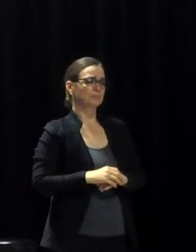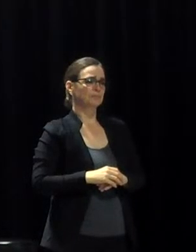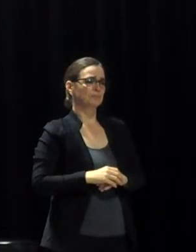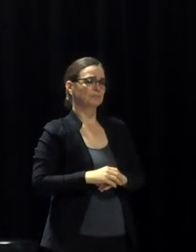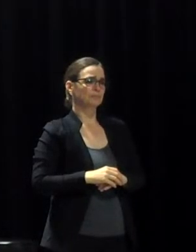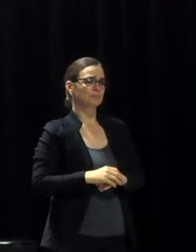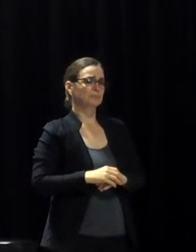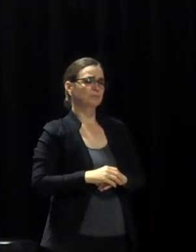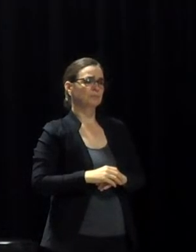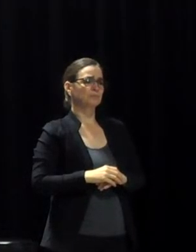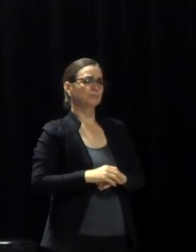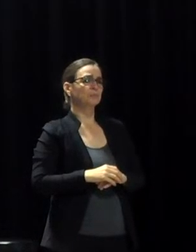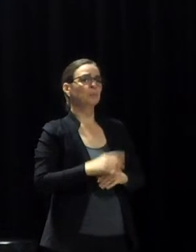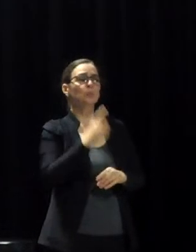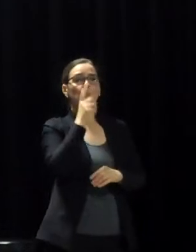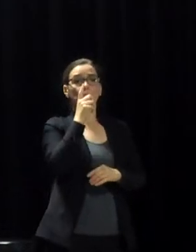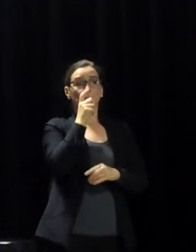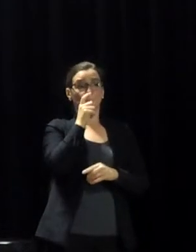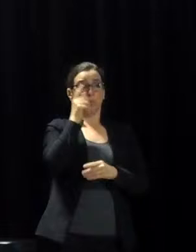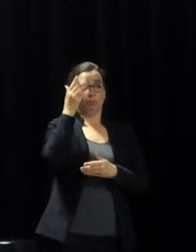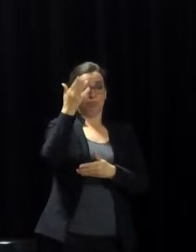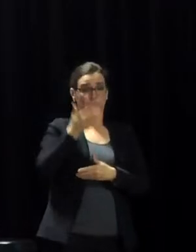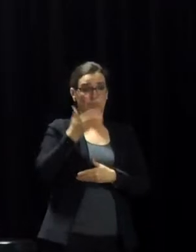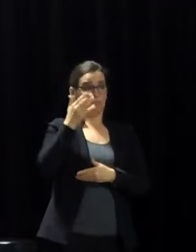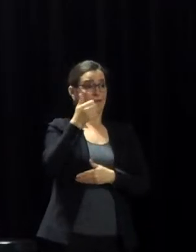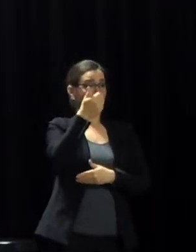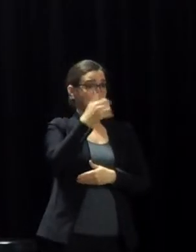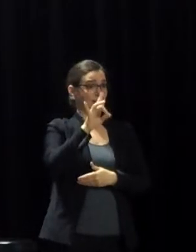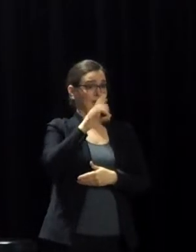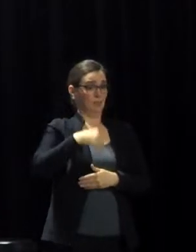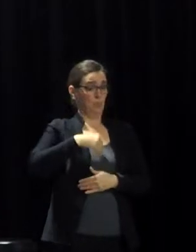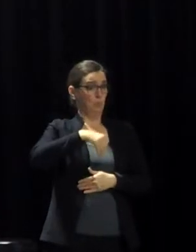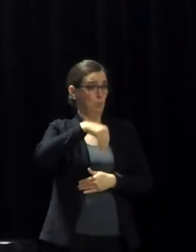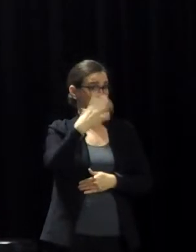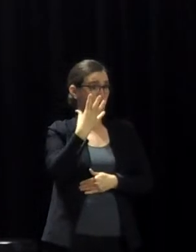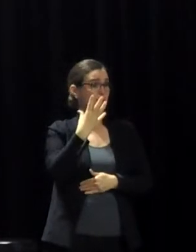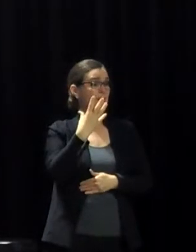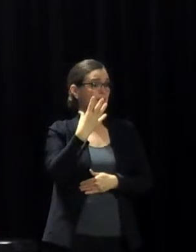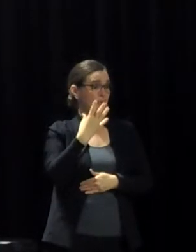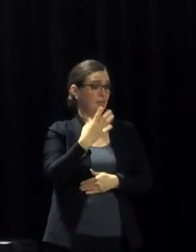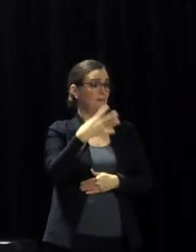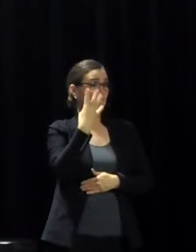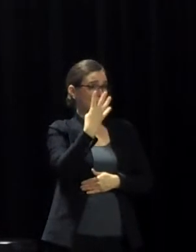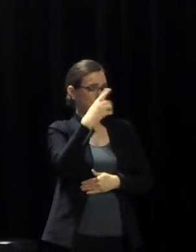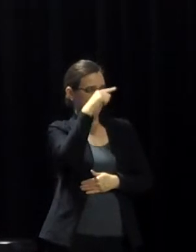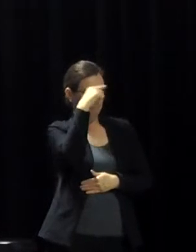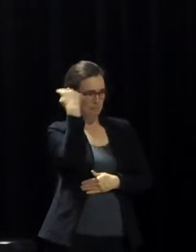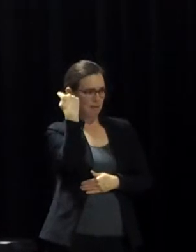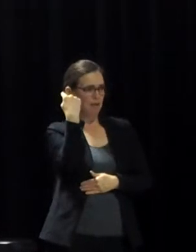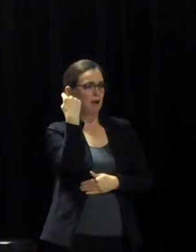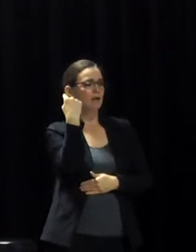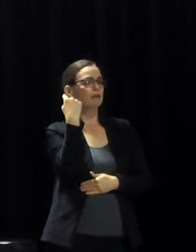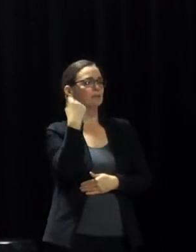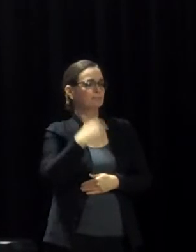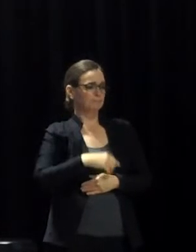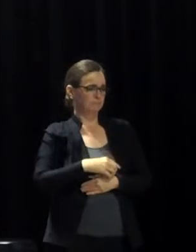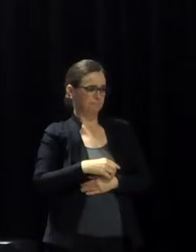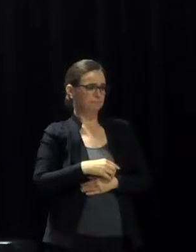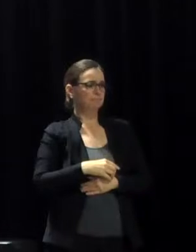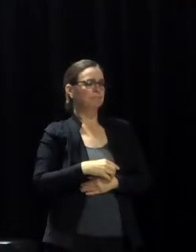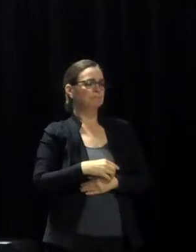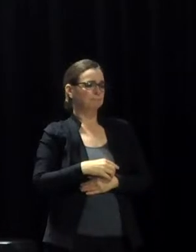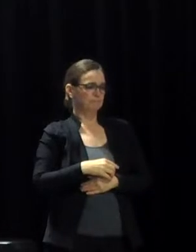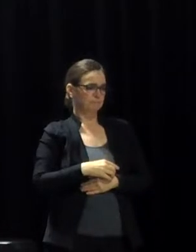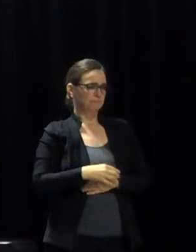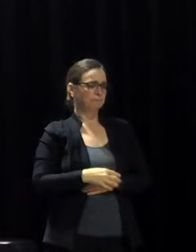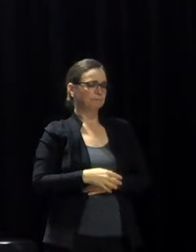the hospital, 18 Caucasian, 4 African American, 1 Asian, 2 of another race. When we look at overall